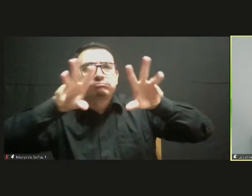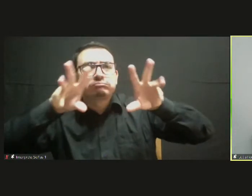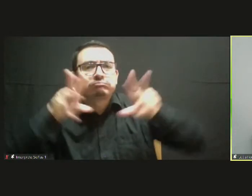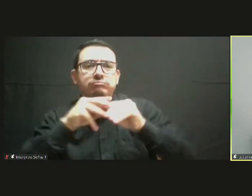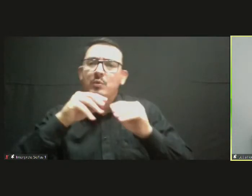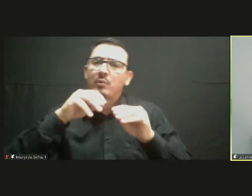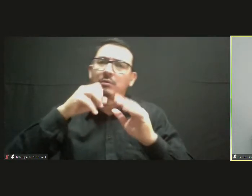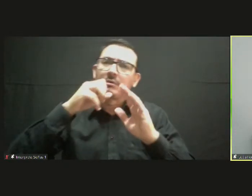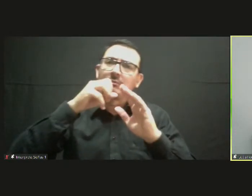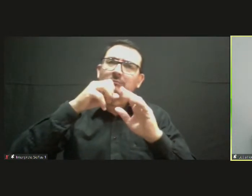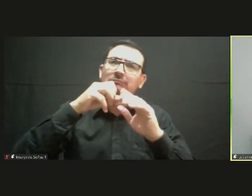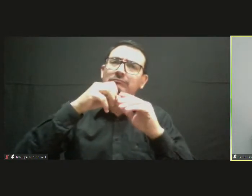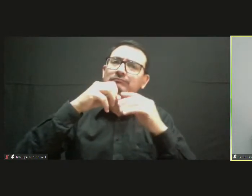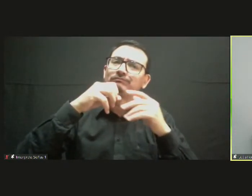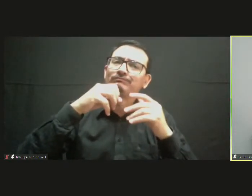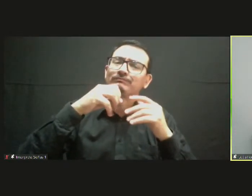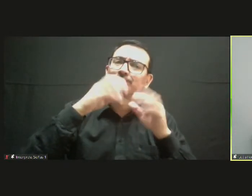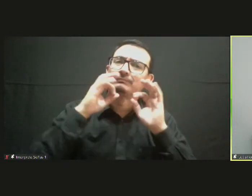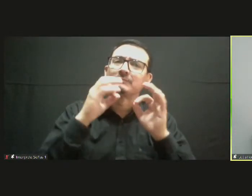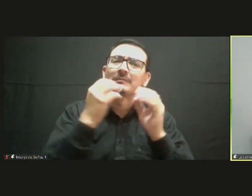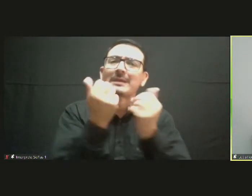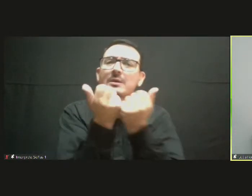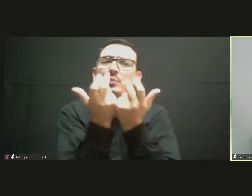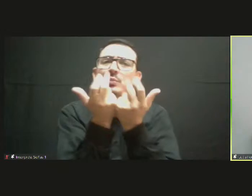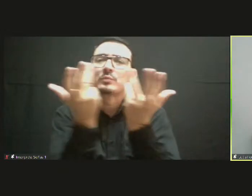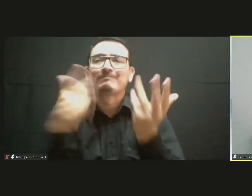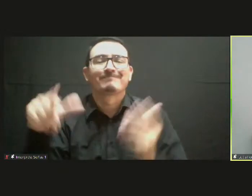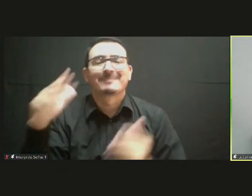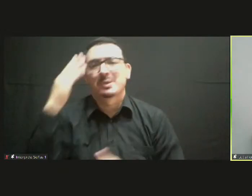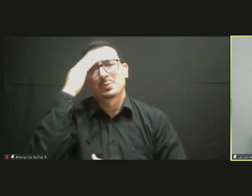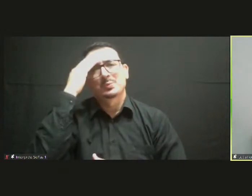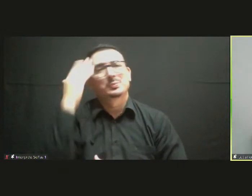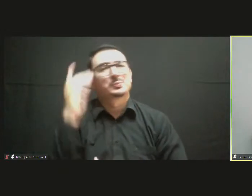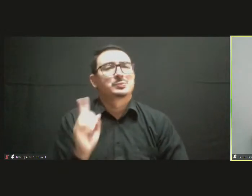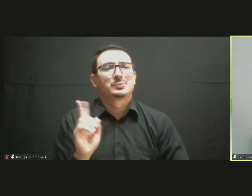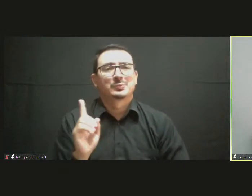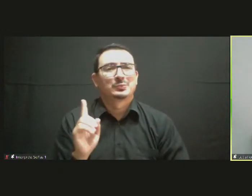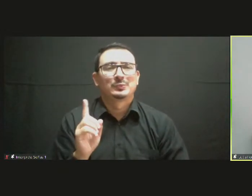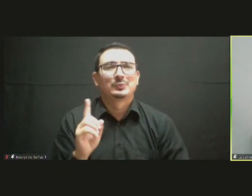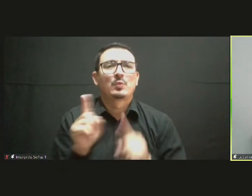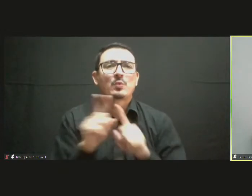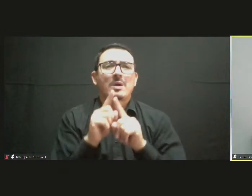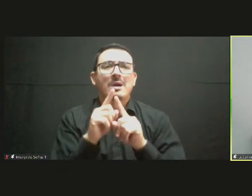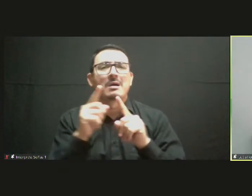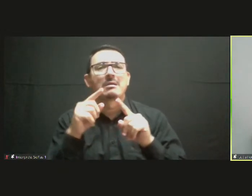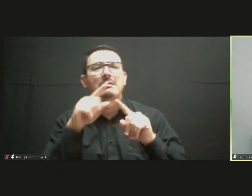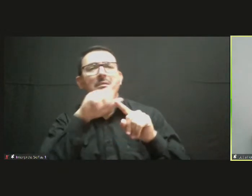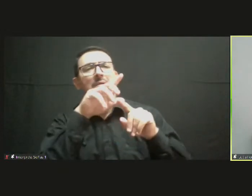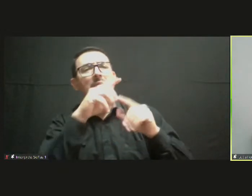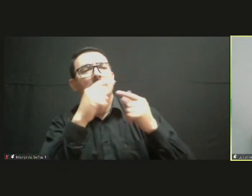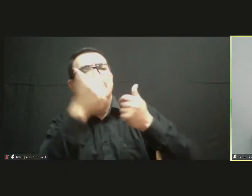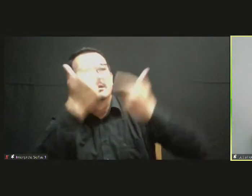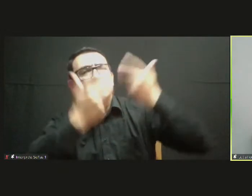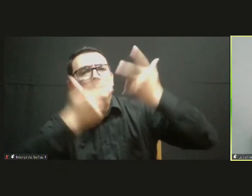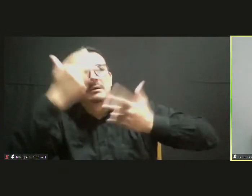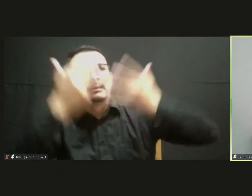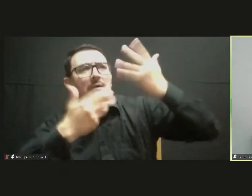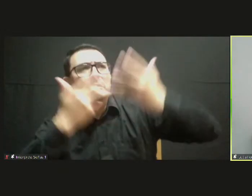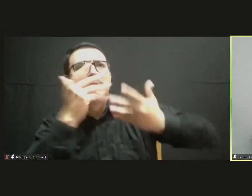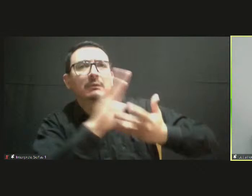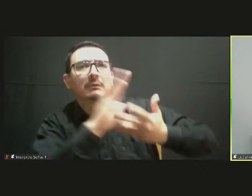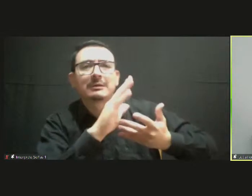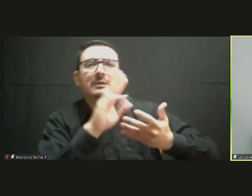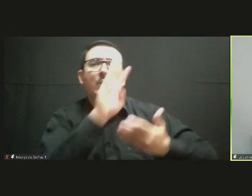rarely analyze the data they produce on their websites and social media, although they not always have